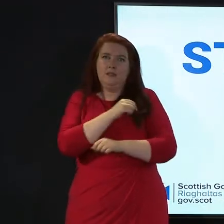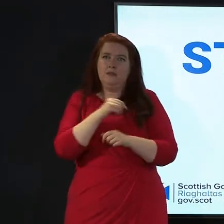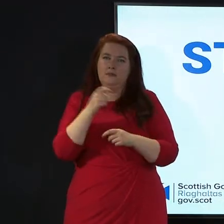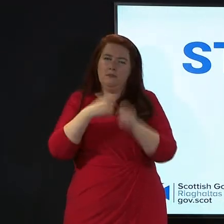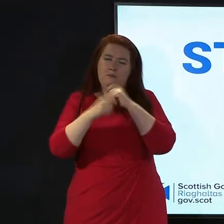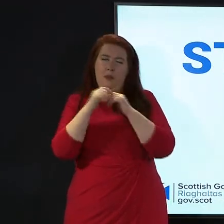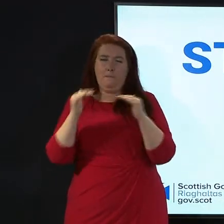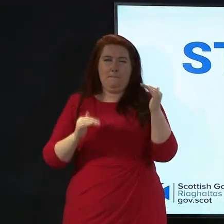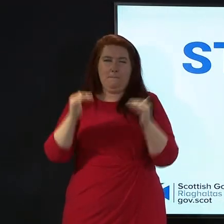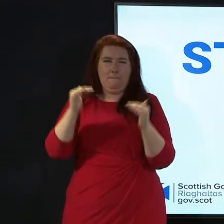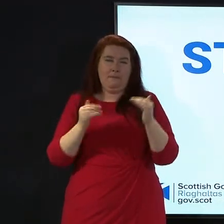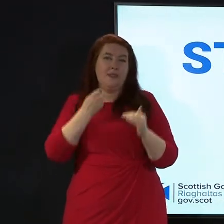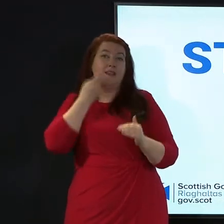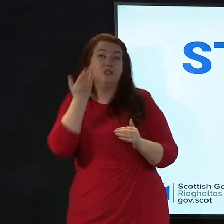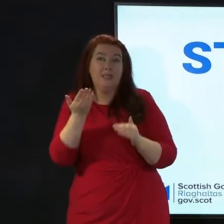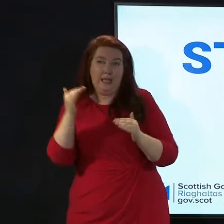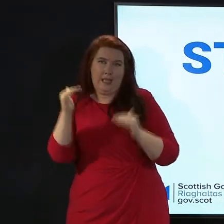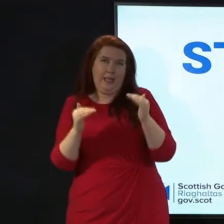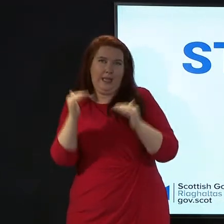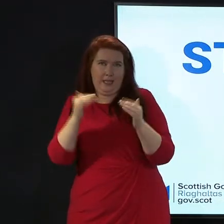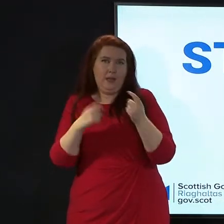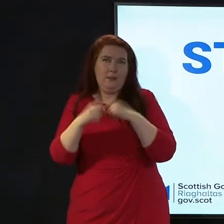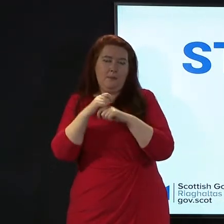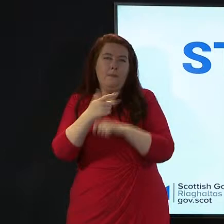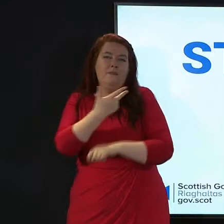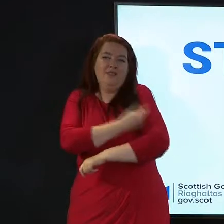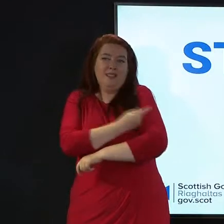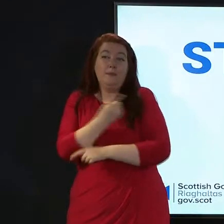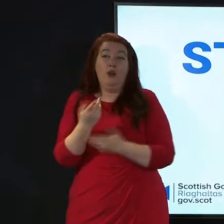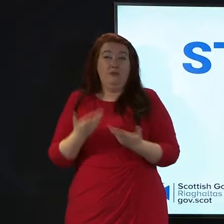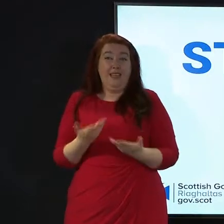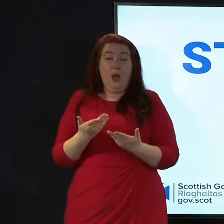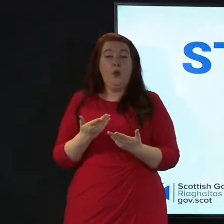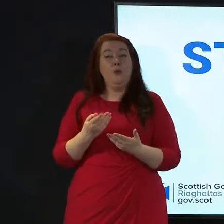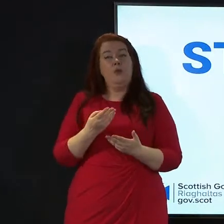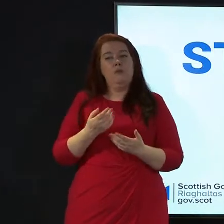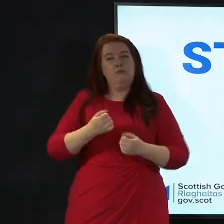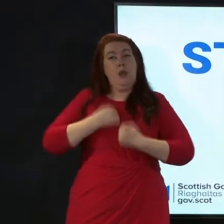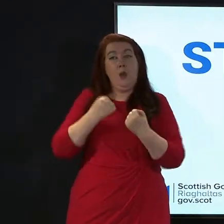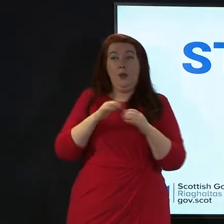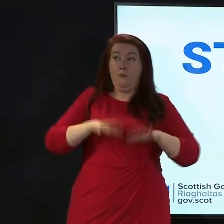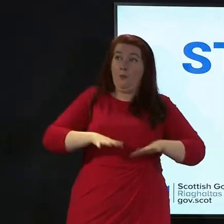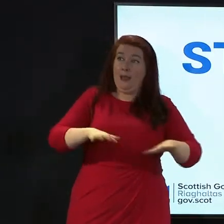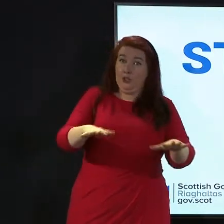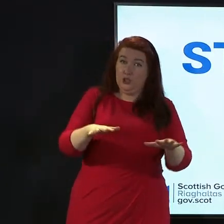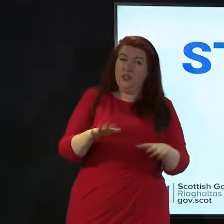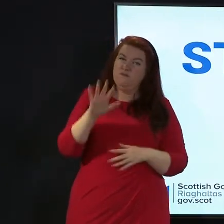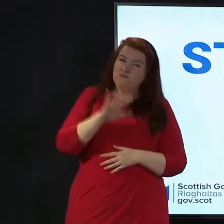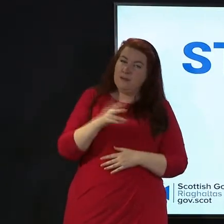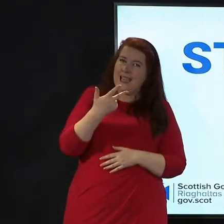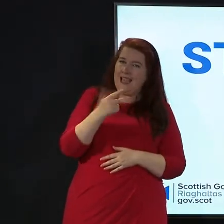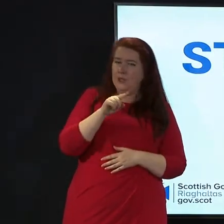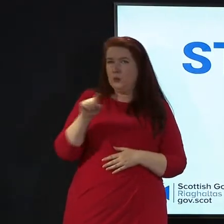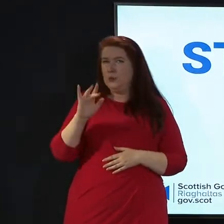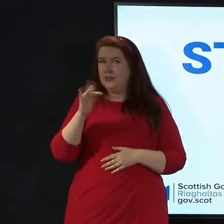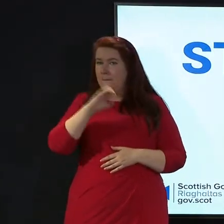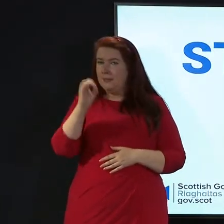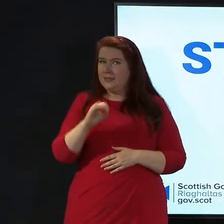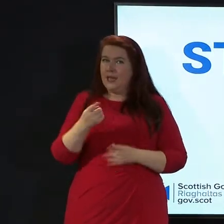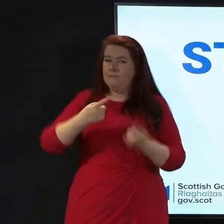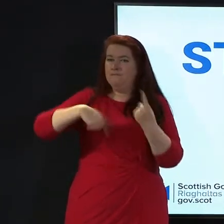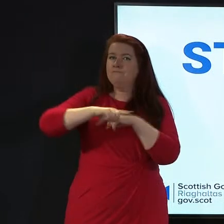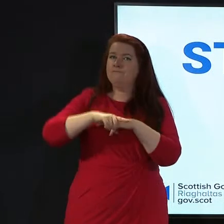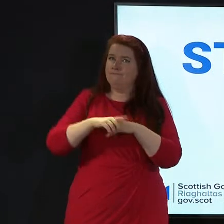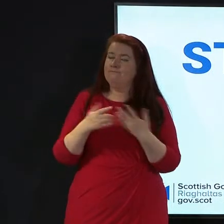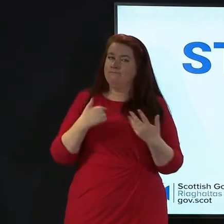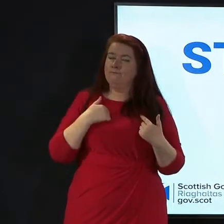out on a day-by-day basis, but right now we have a slightly bigger, by about 8 to 10% perhaps,